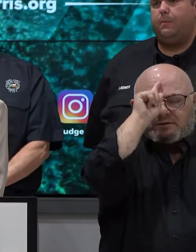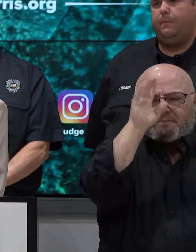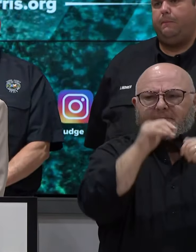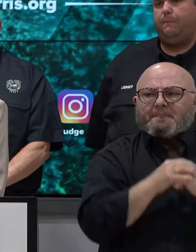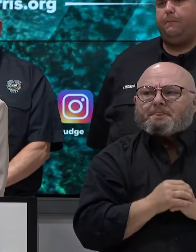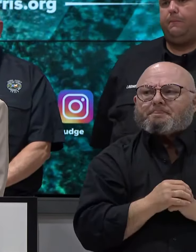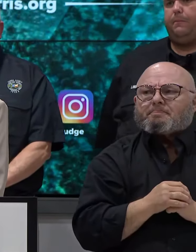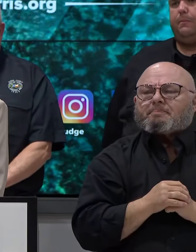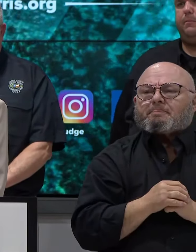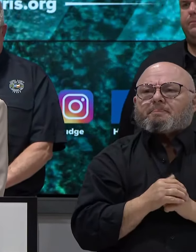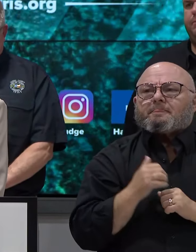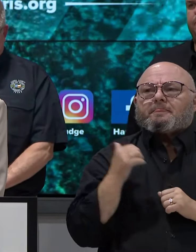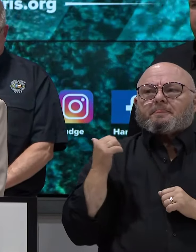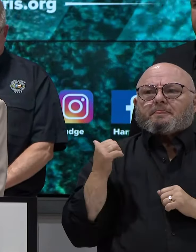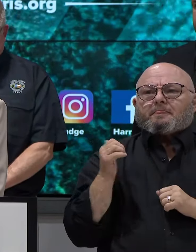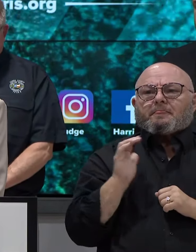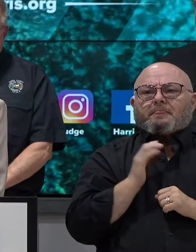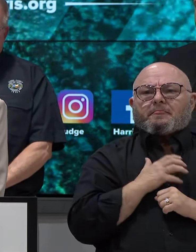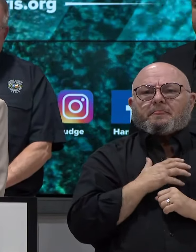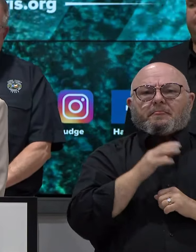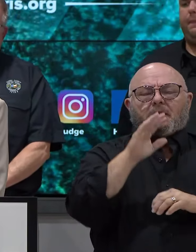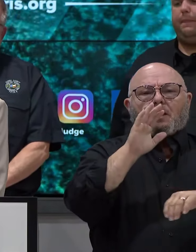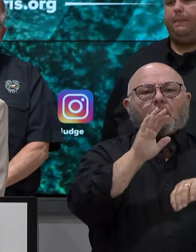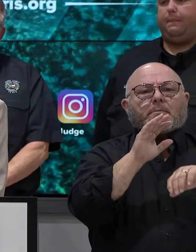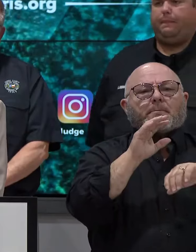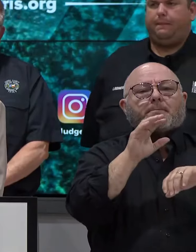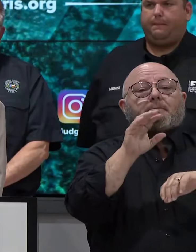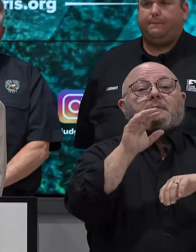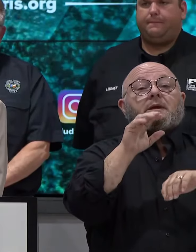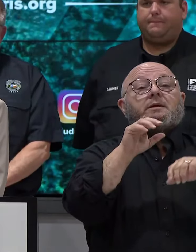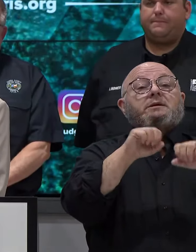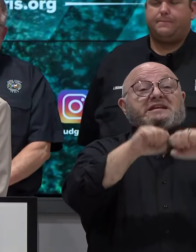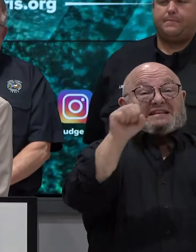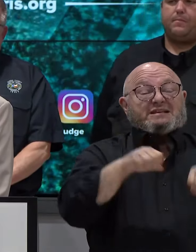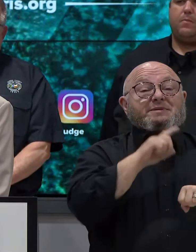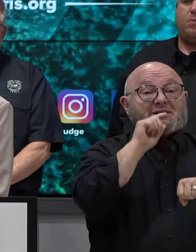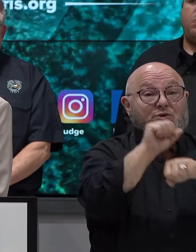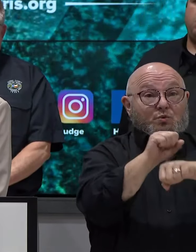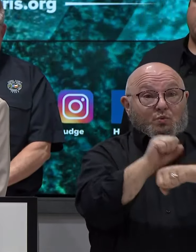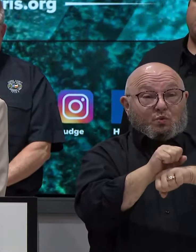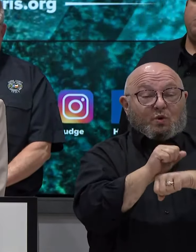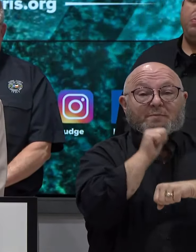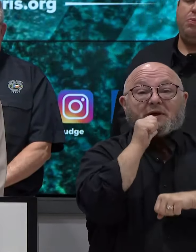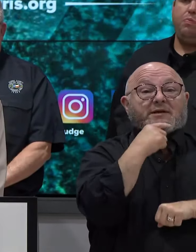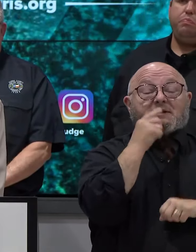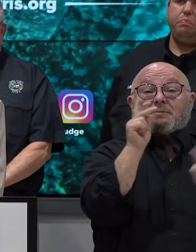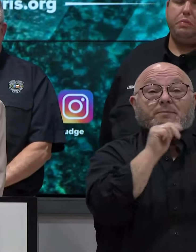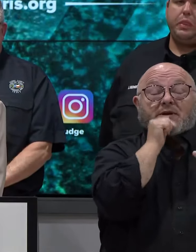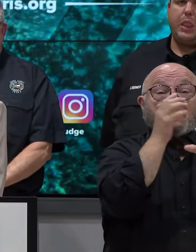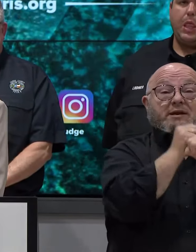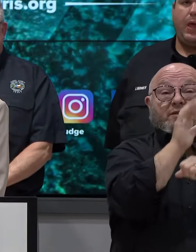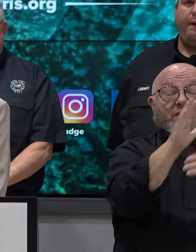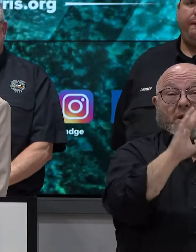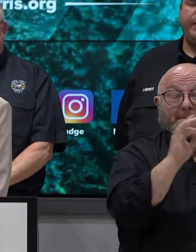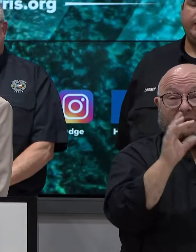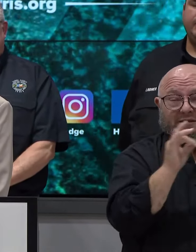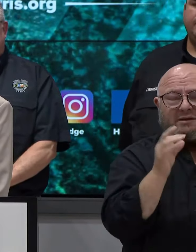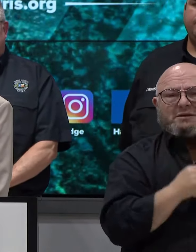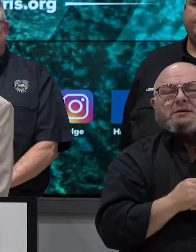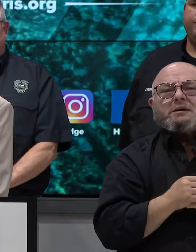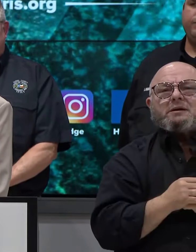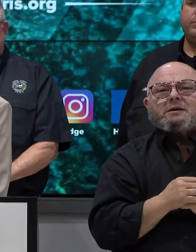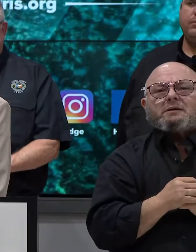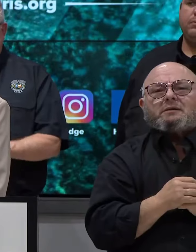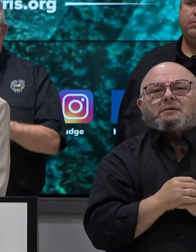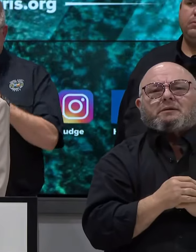So our understanding is our power alert service is working. Now, I'm not saying that folks aren't getting their messages.